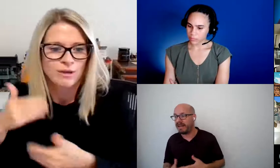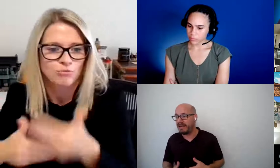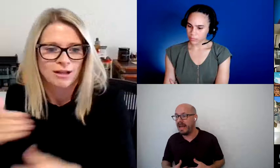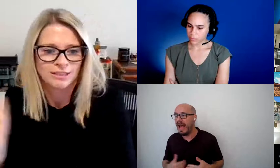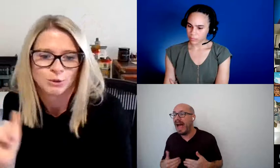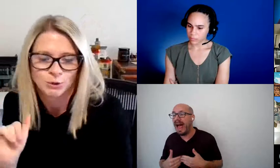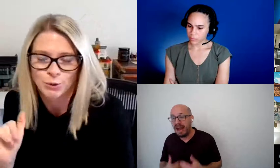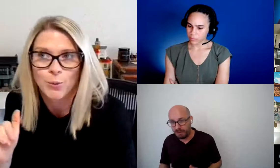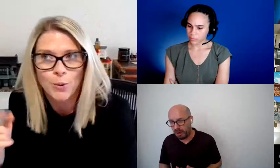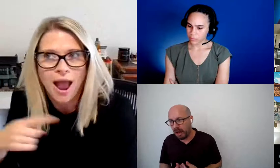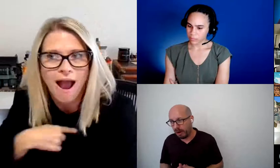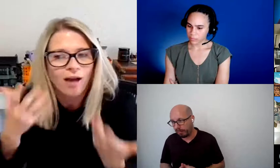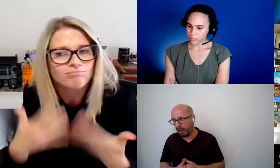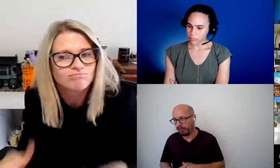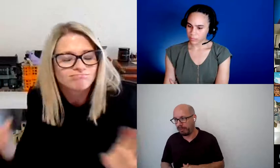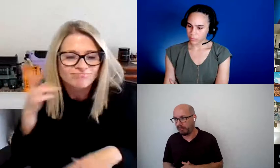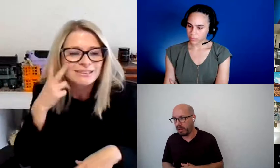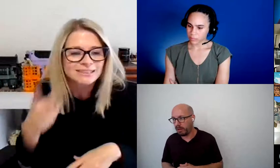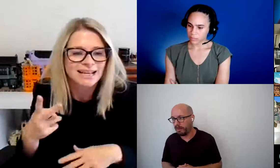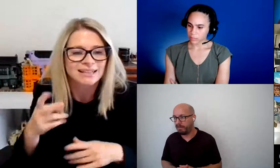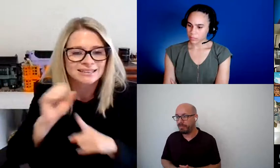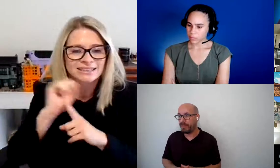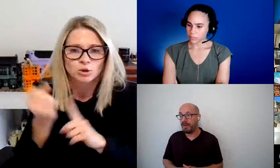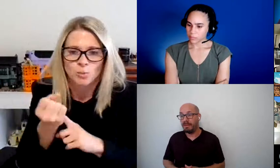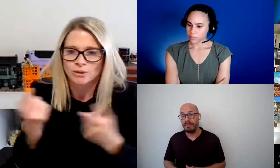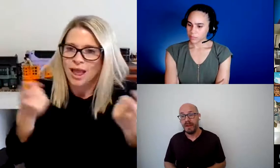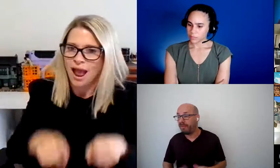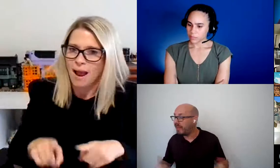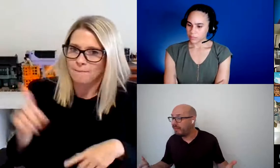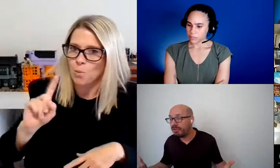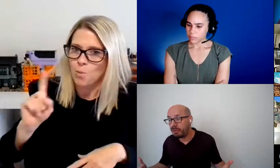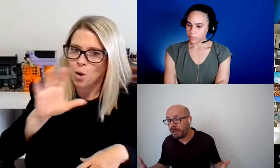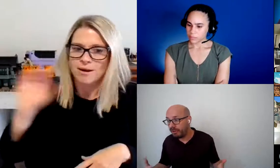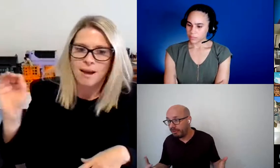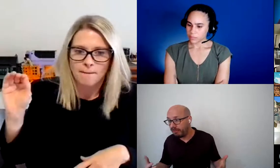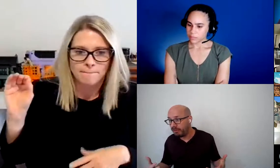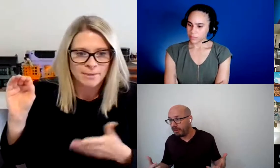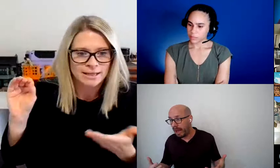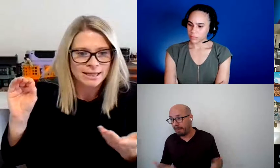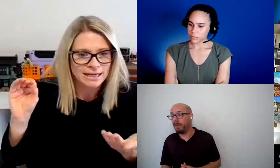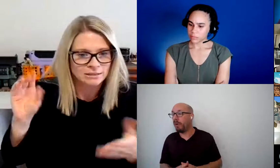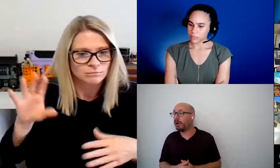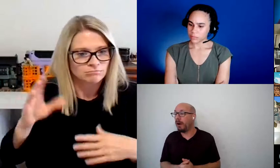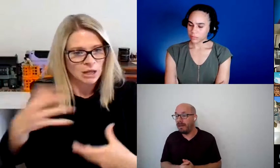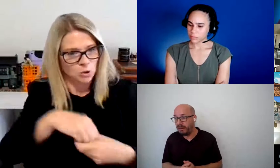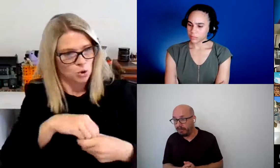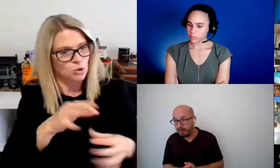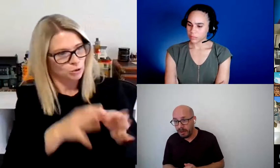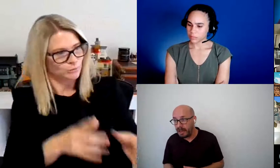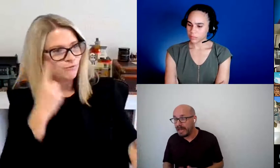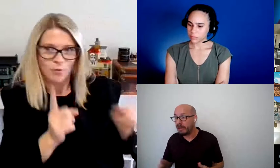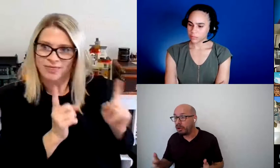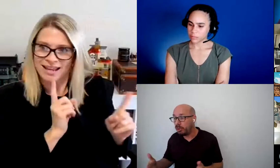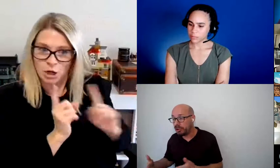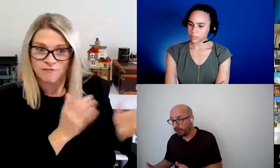extended after the hiring process as well. I've seen situations happen where companies include